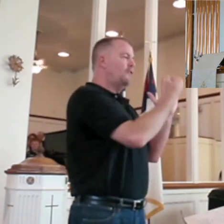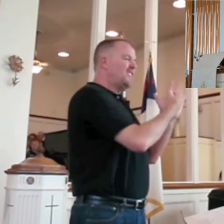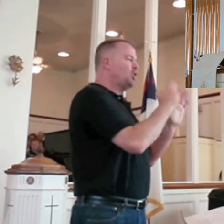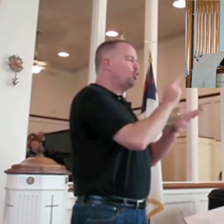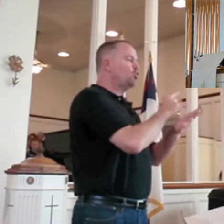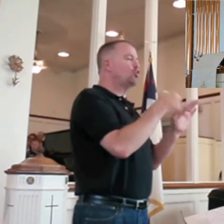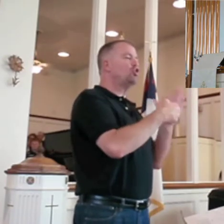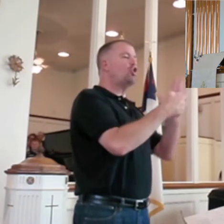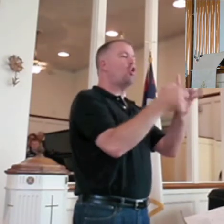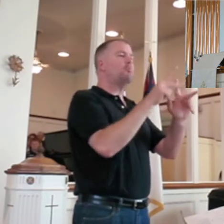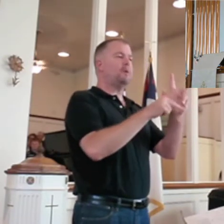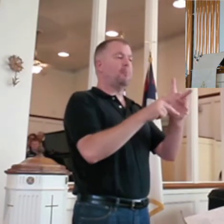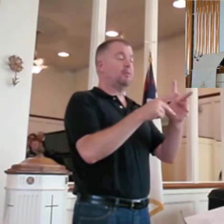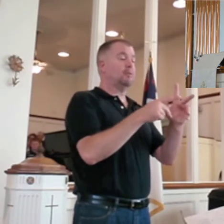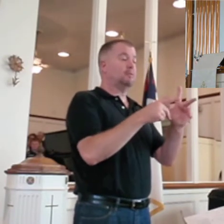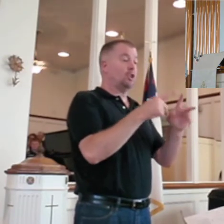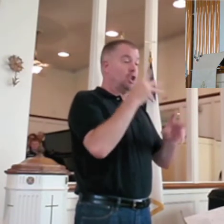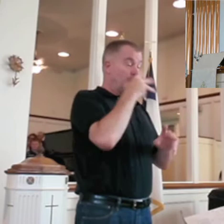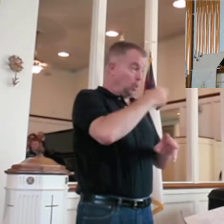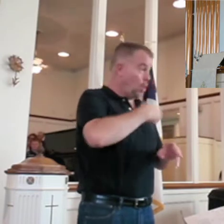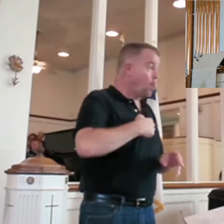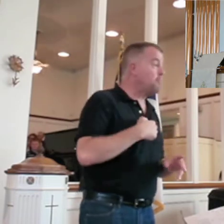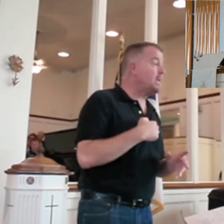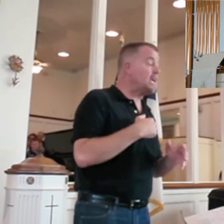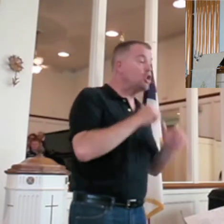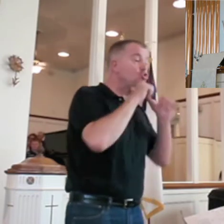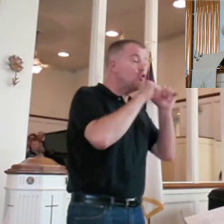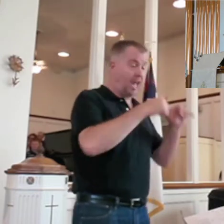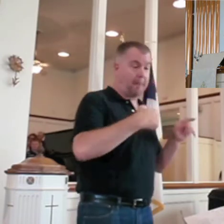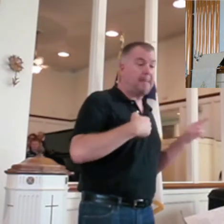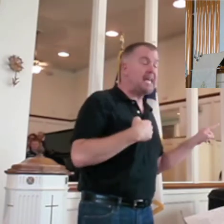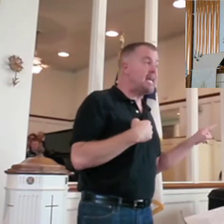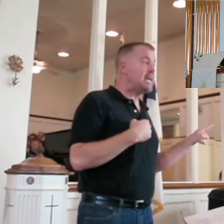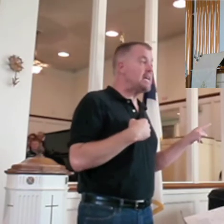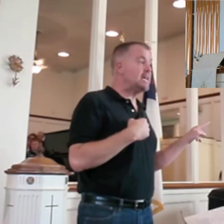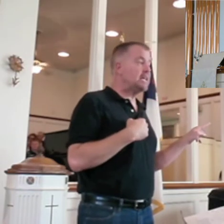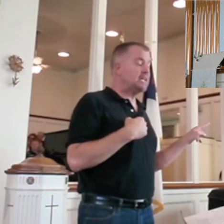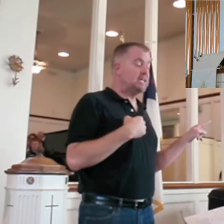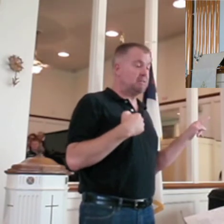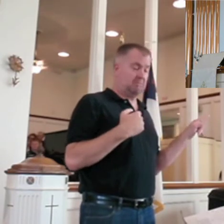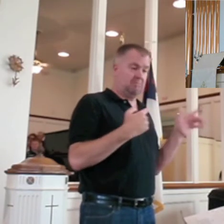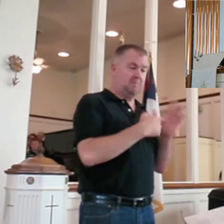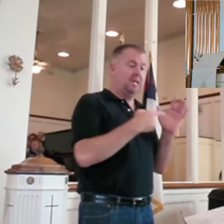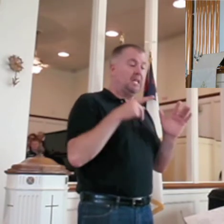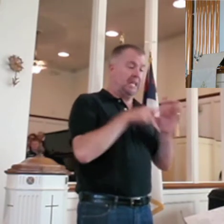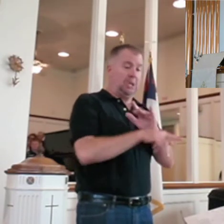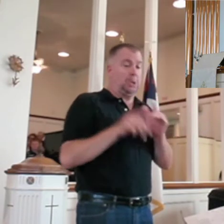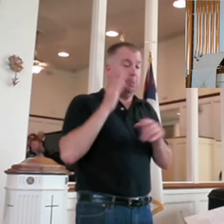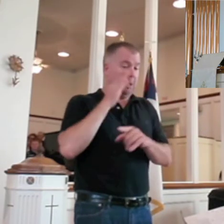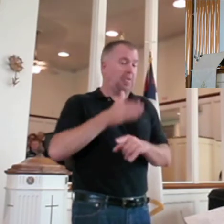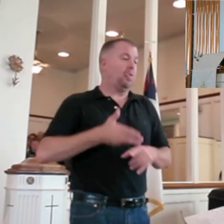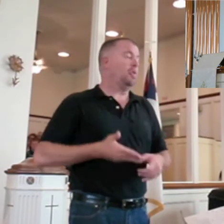being used as a sign. It was like posting that person up on the wall.